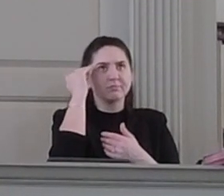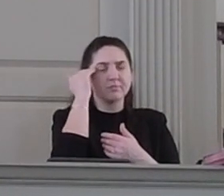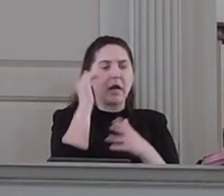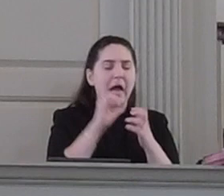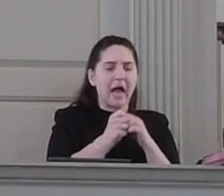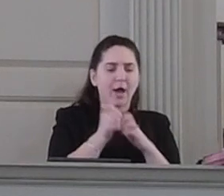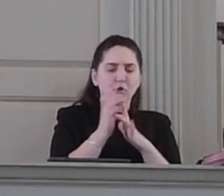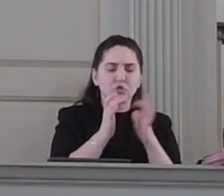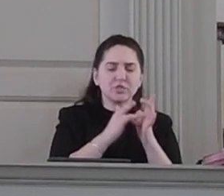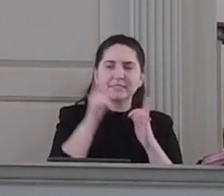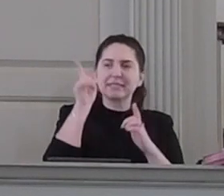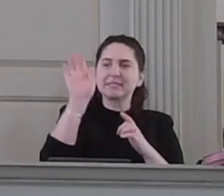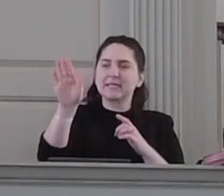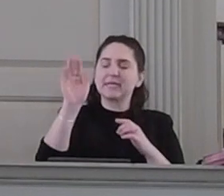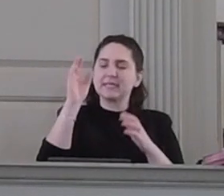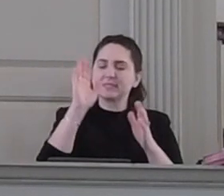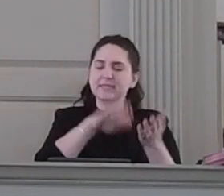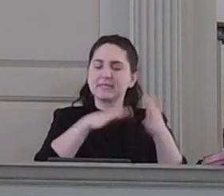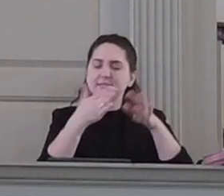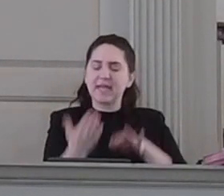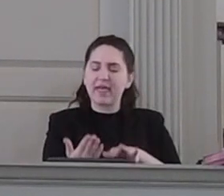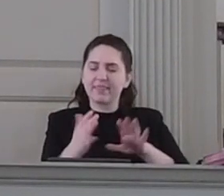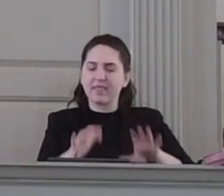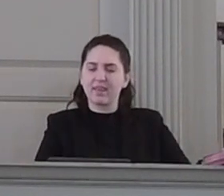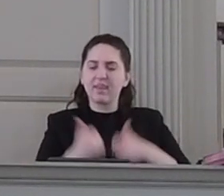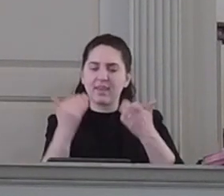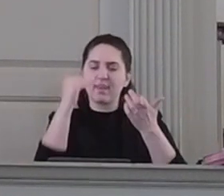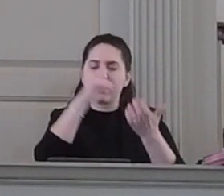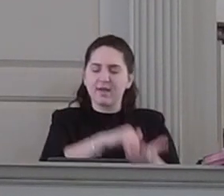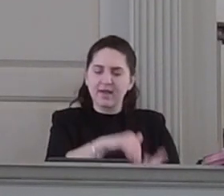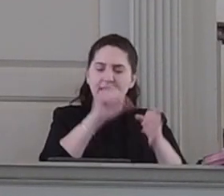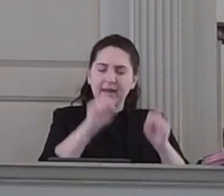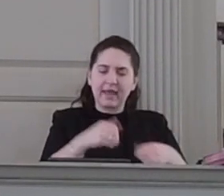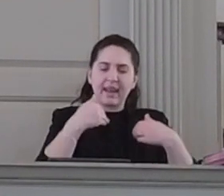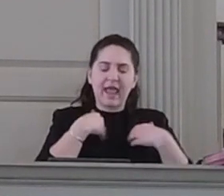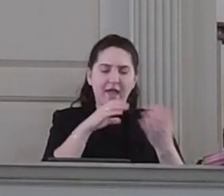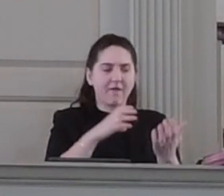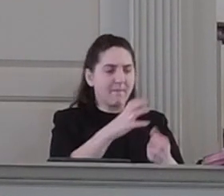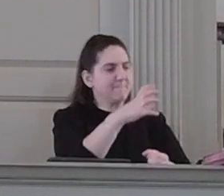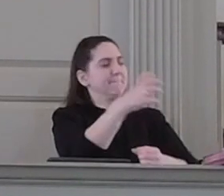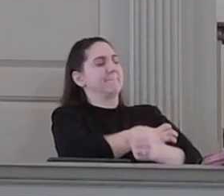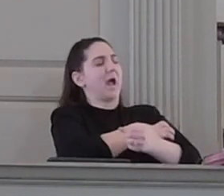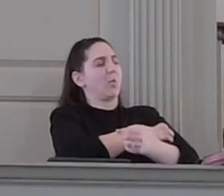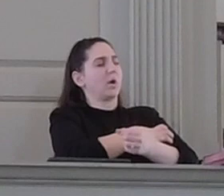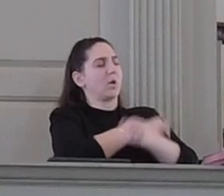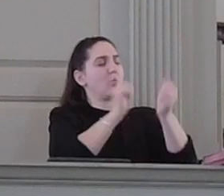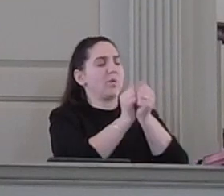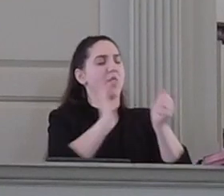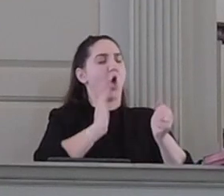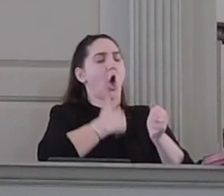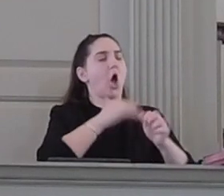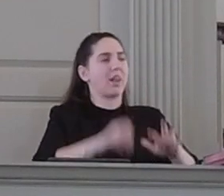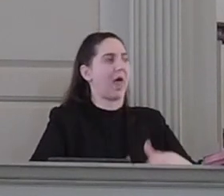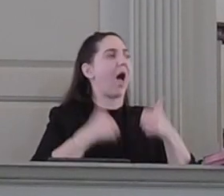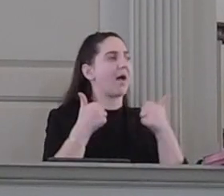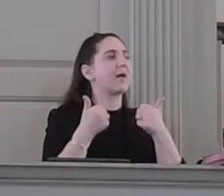how Jesus' death and resurrection could have so much power over our lives.